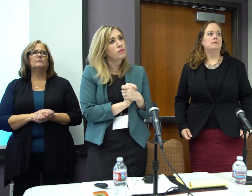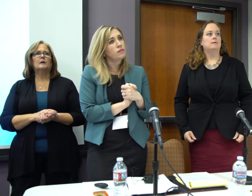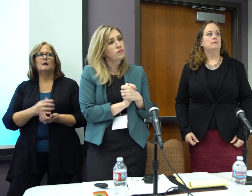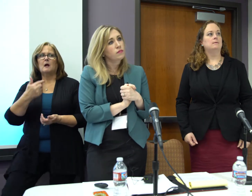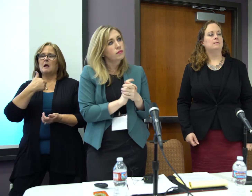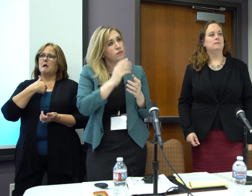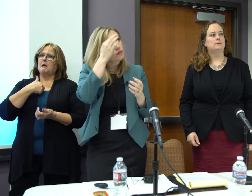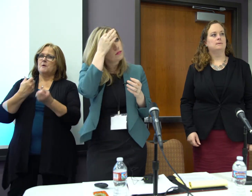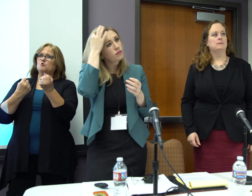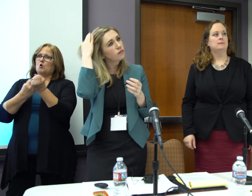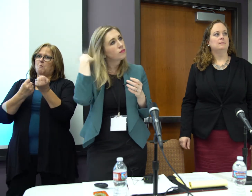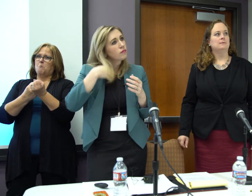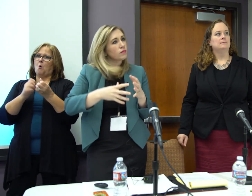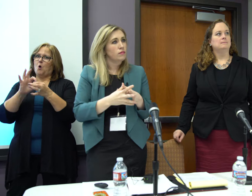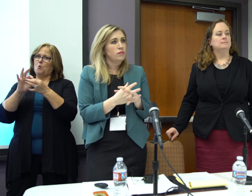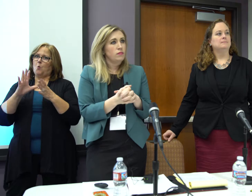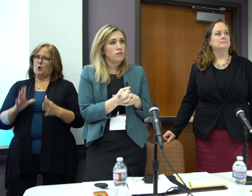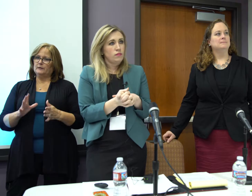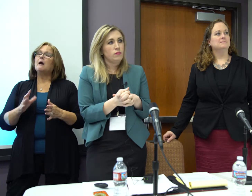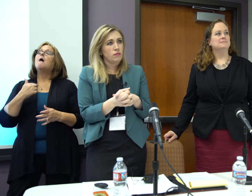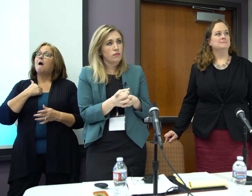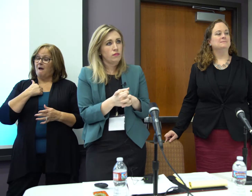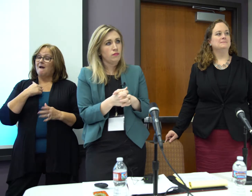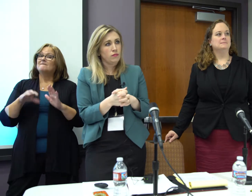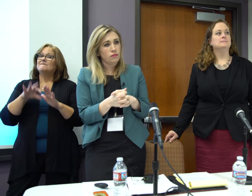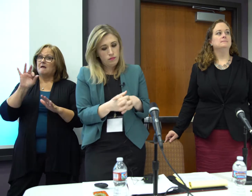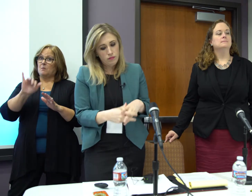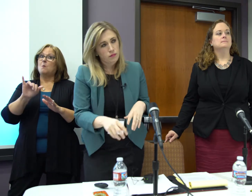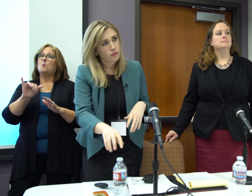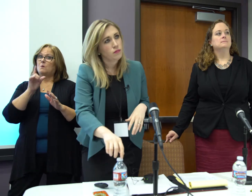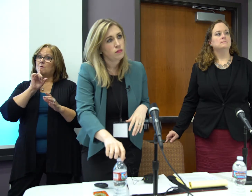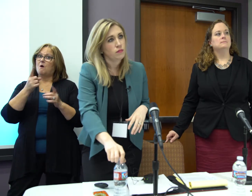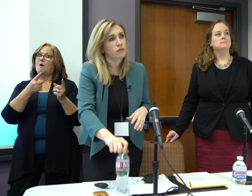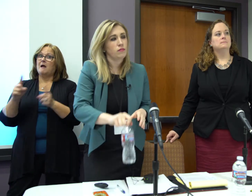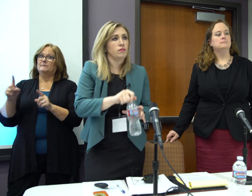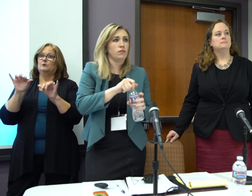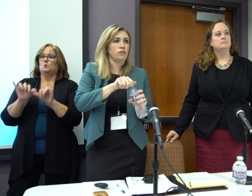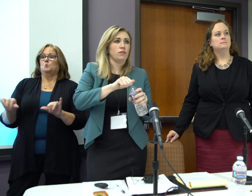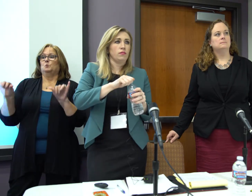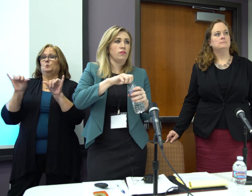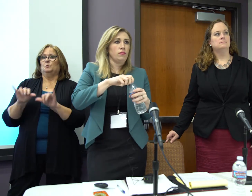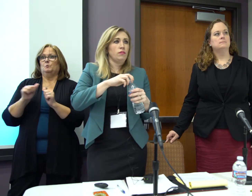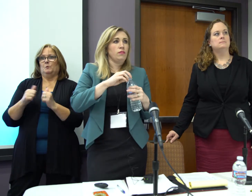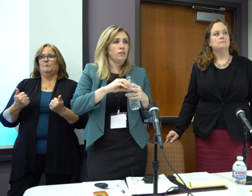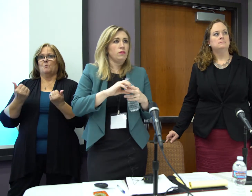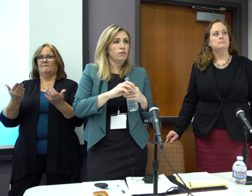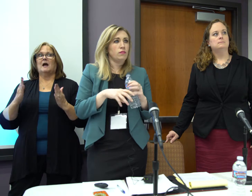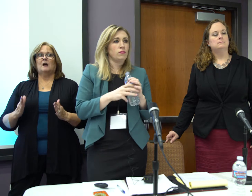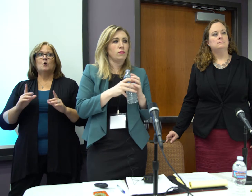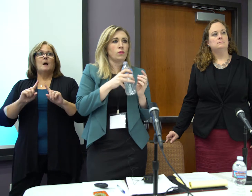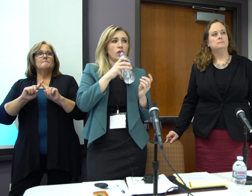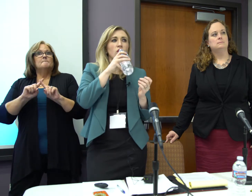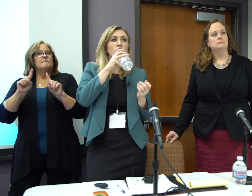I'm a support coordinator, and I have found that those things are happening routinely with providers,